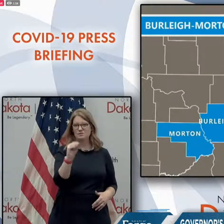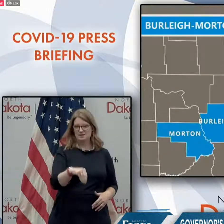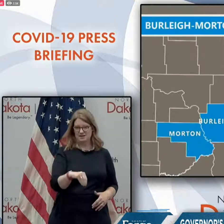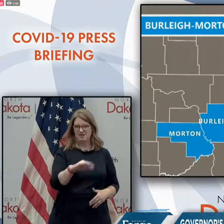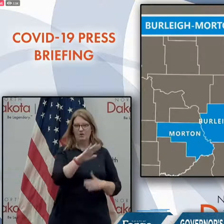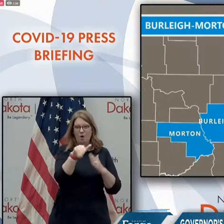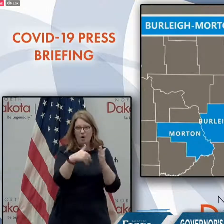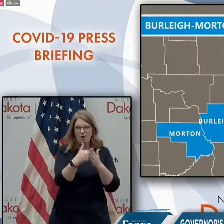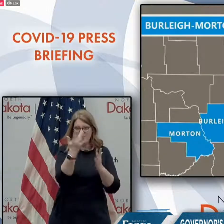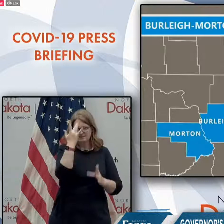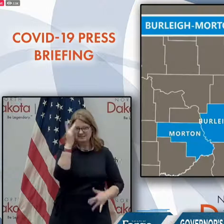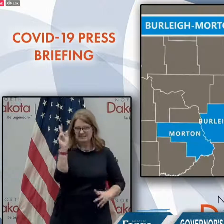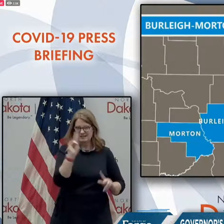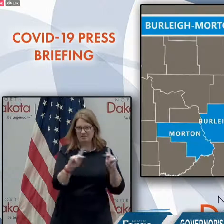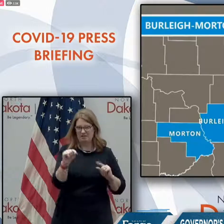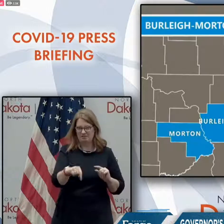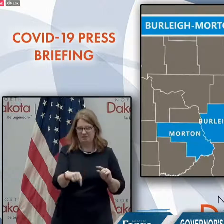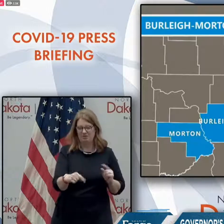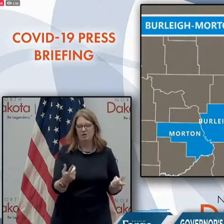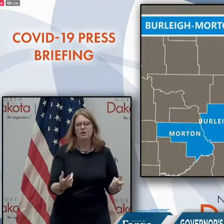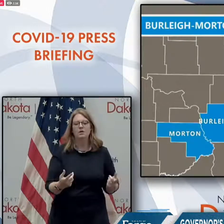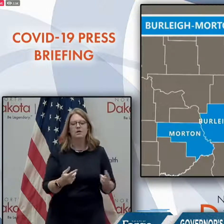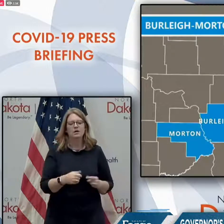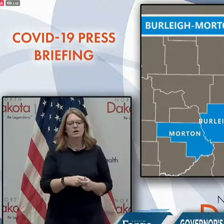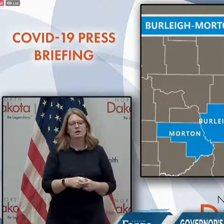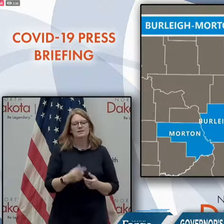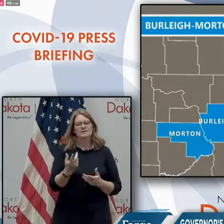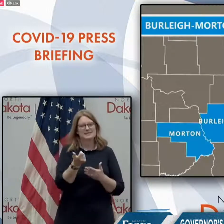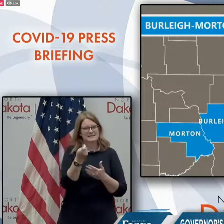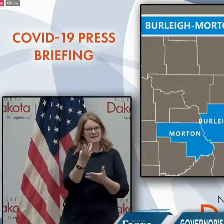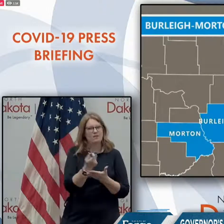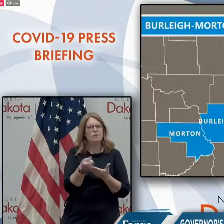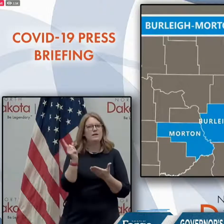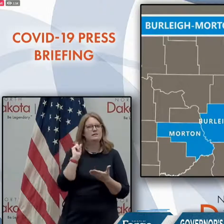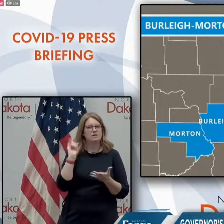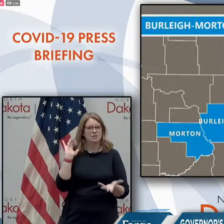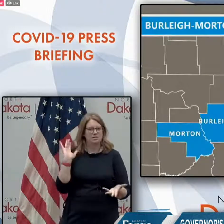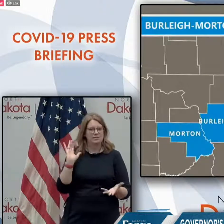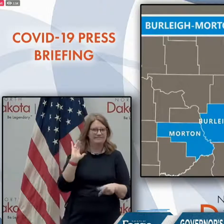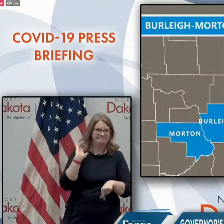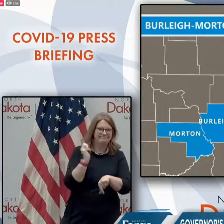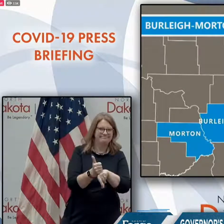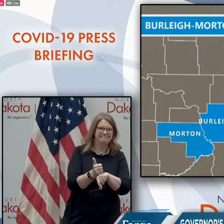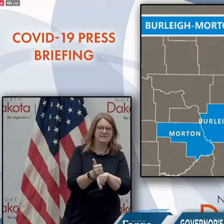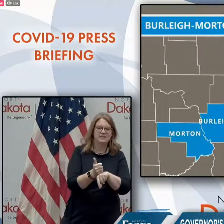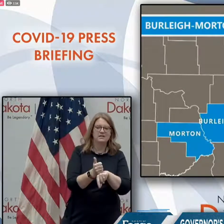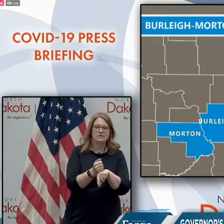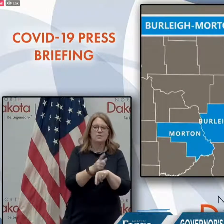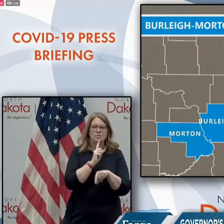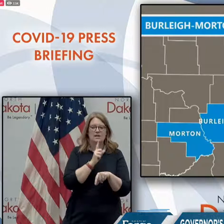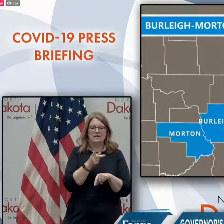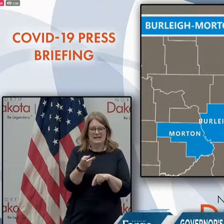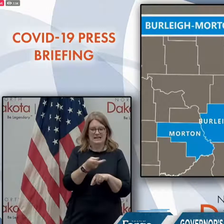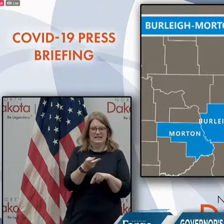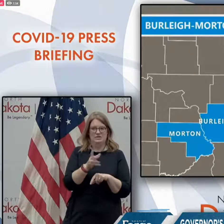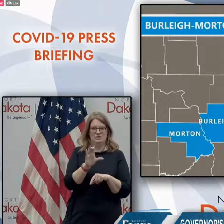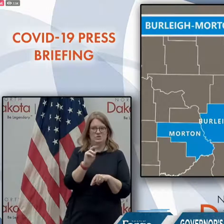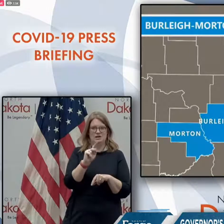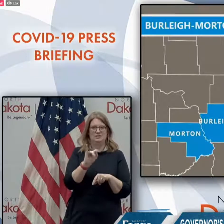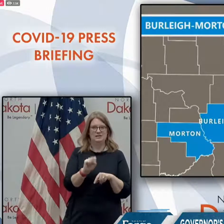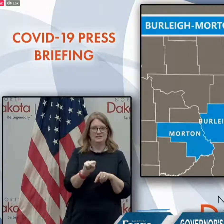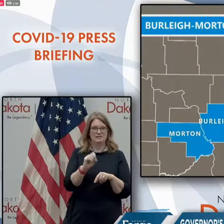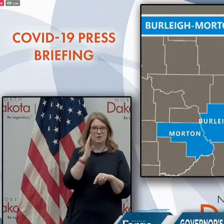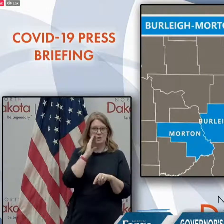And when we formed this several weeks ago with the goal of bringing the 2 counties' positive rate in line with the state average, we